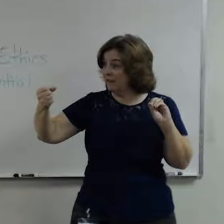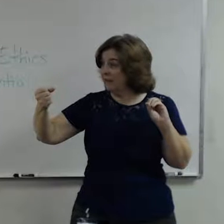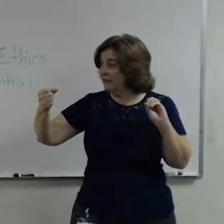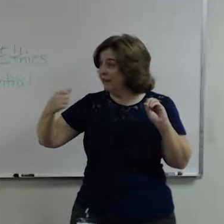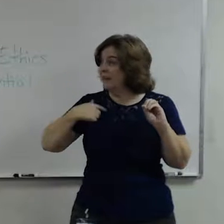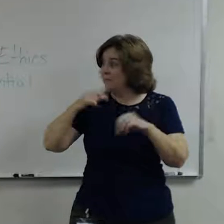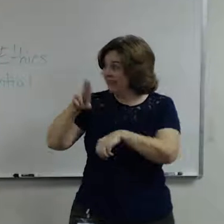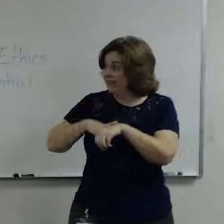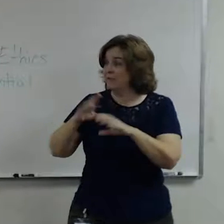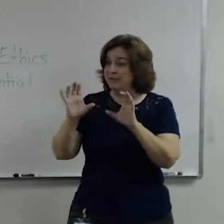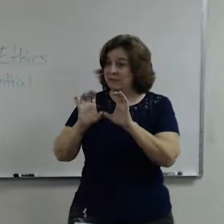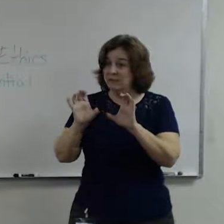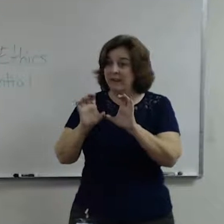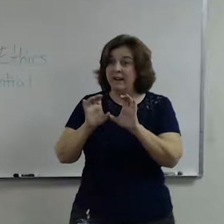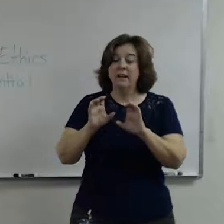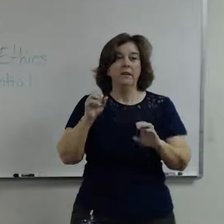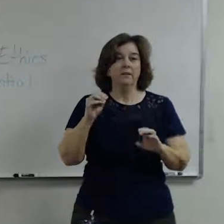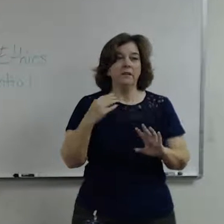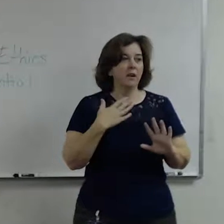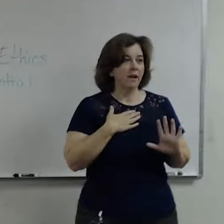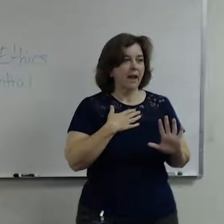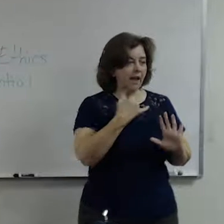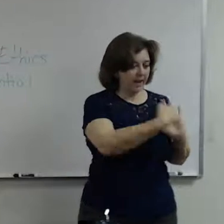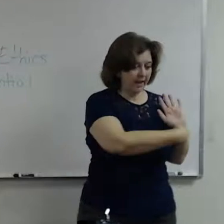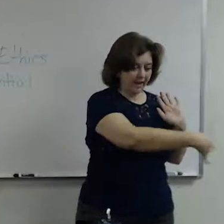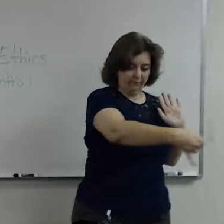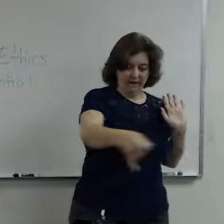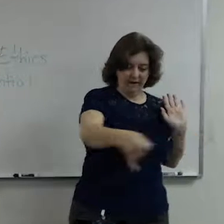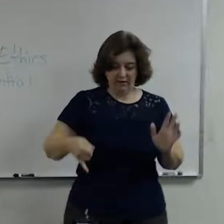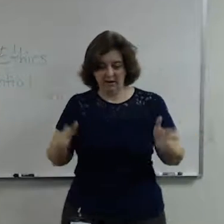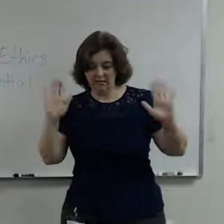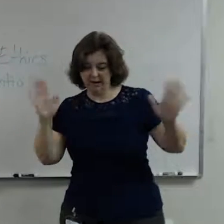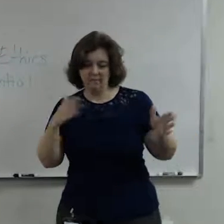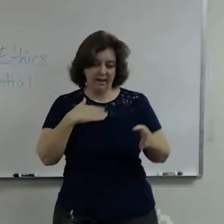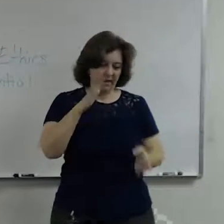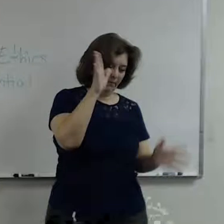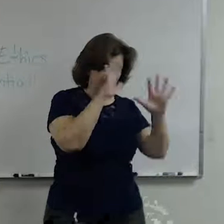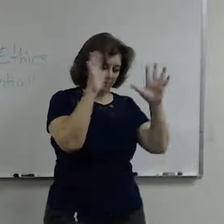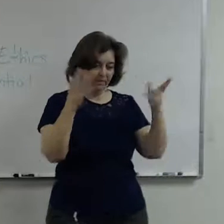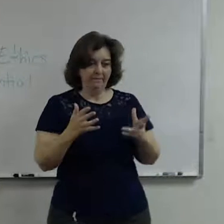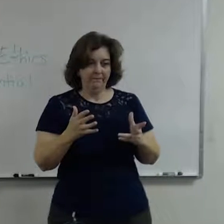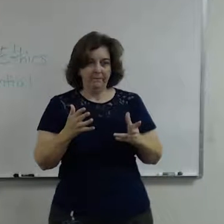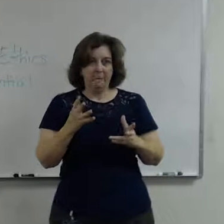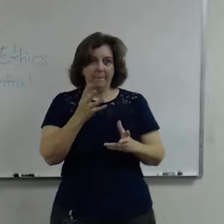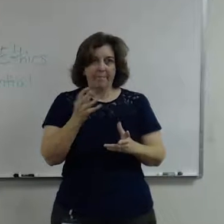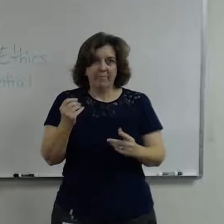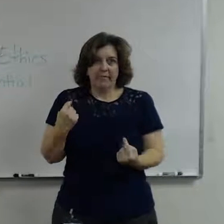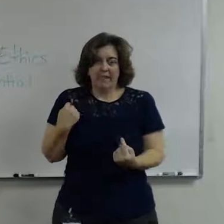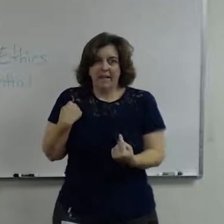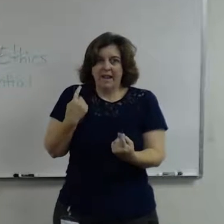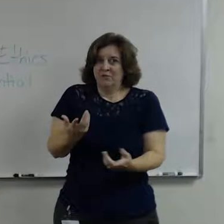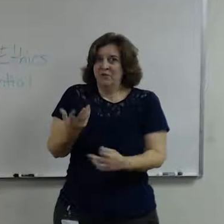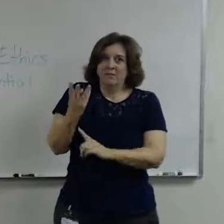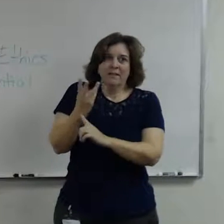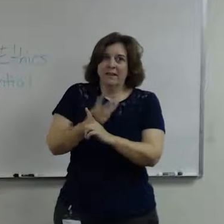okay, been nationally certified. So I have, like, you know, I'm, and just within the